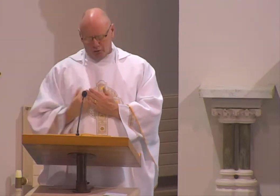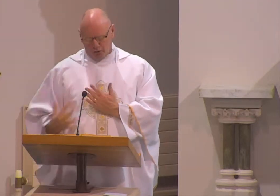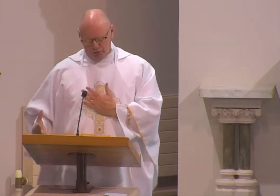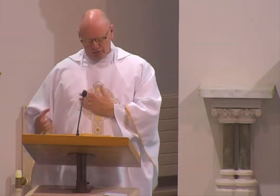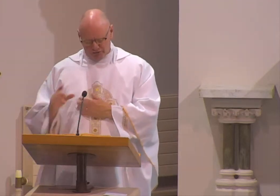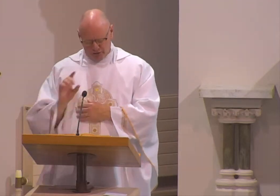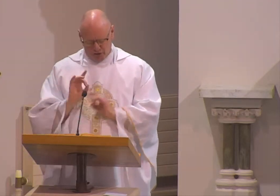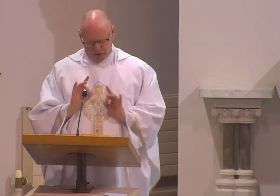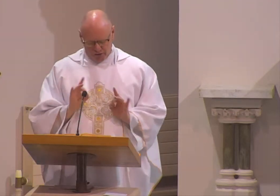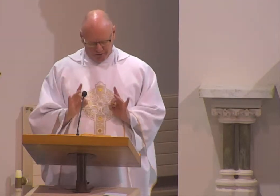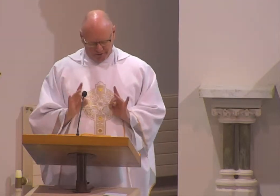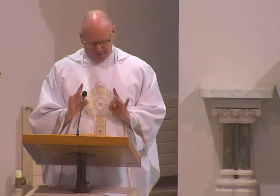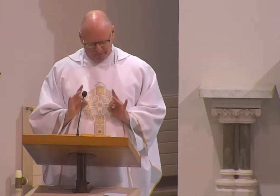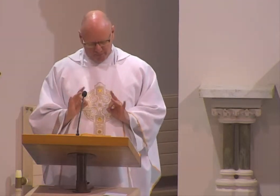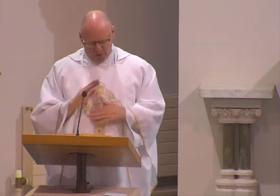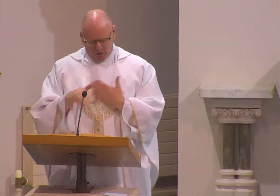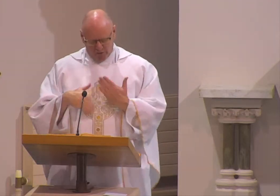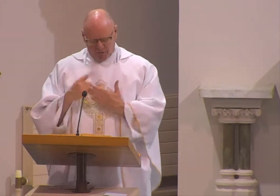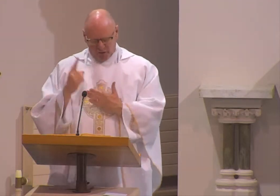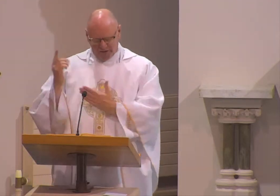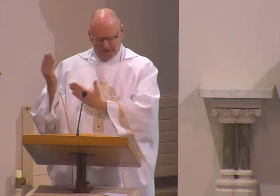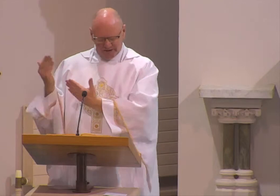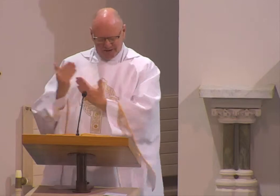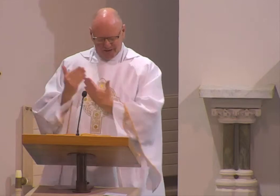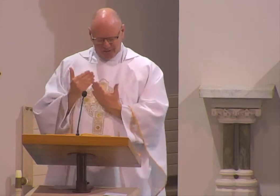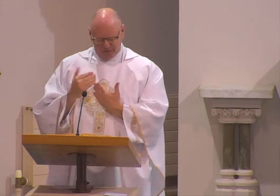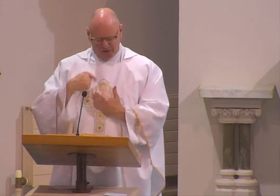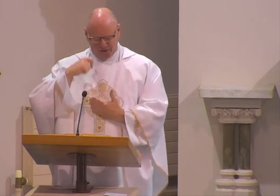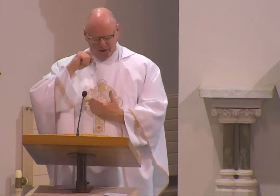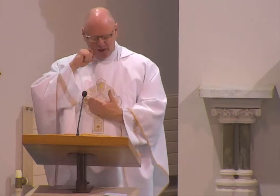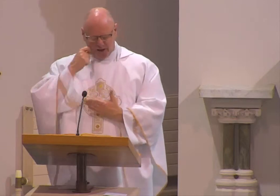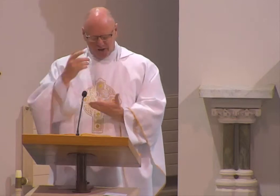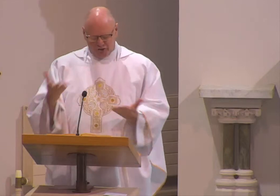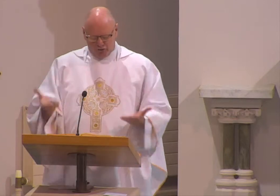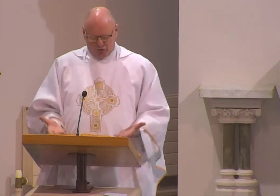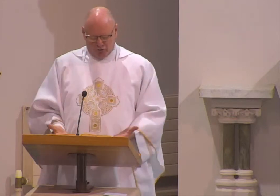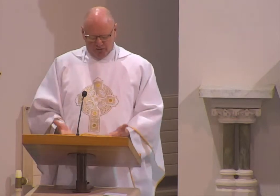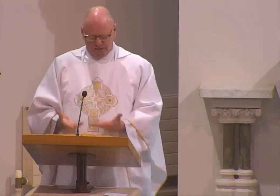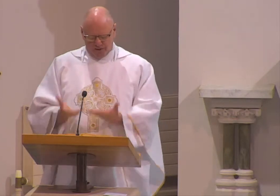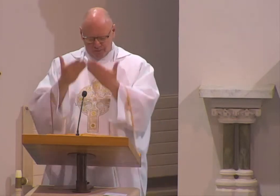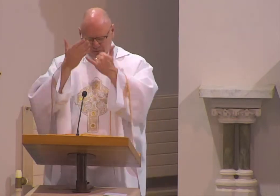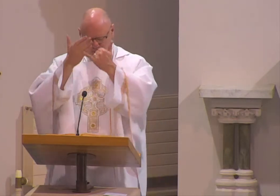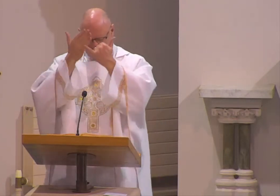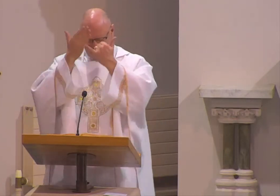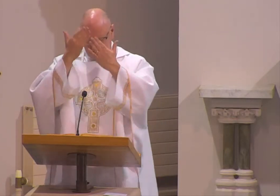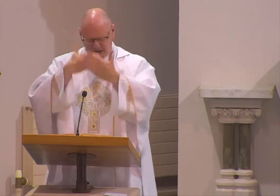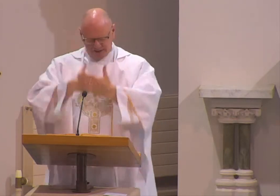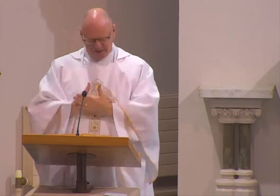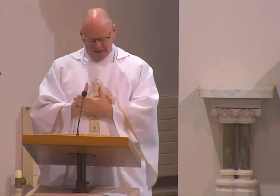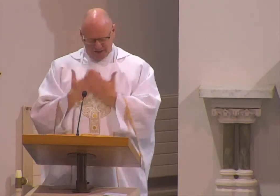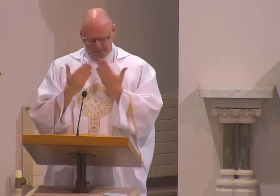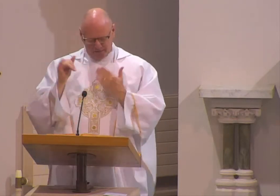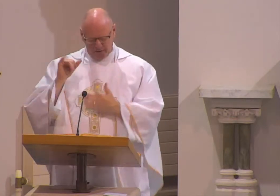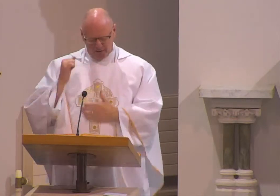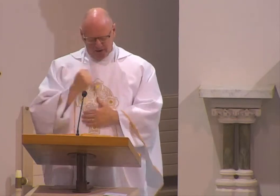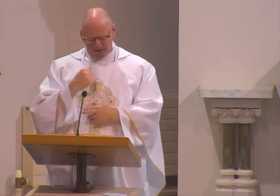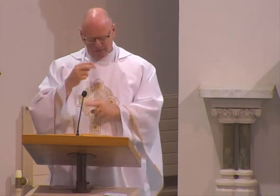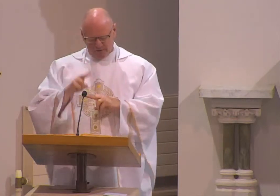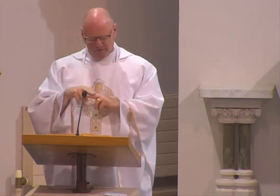lose nothing. Of all that he has given to me, I should raise up on the last day. Yes, my Father's